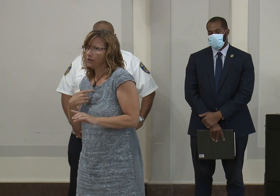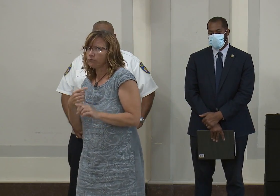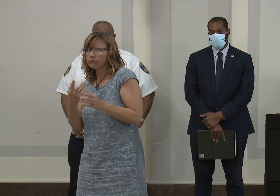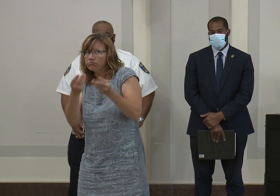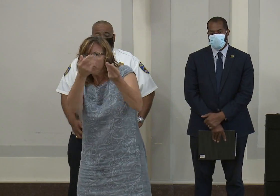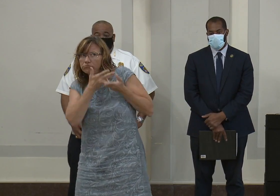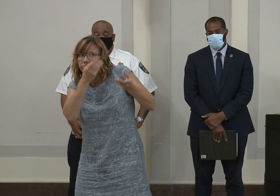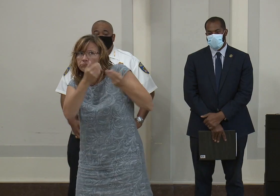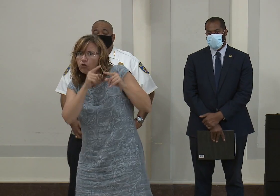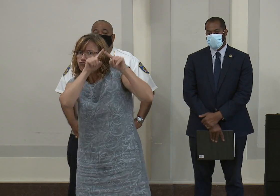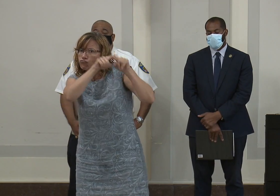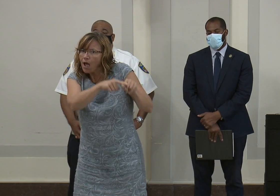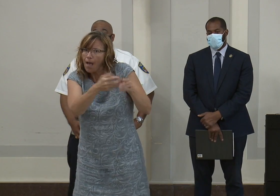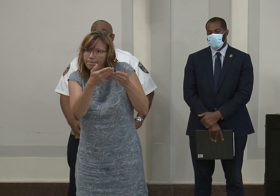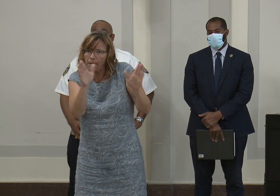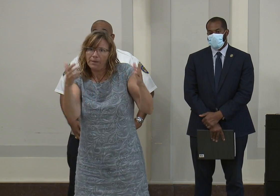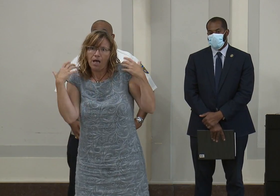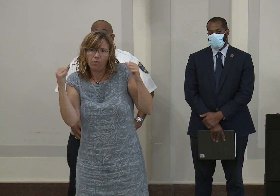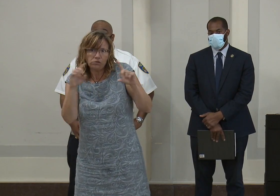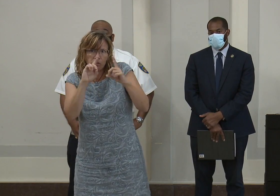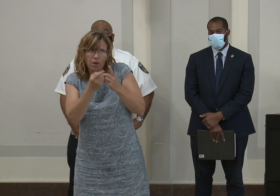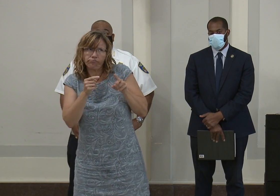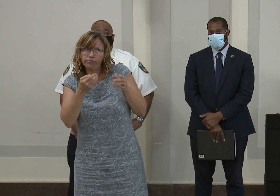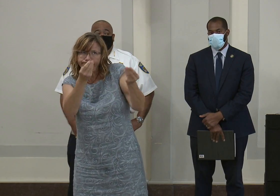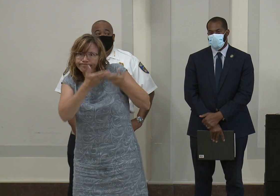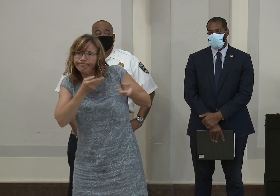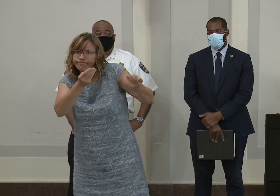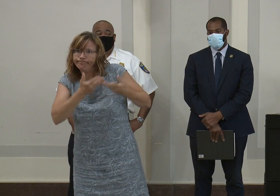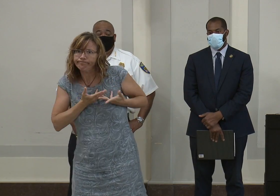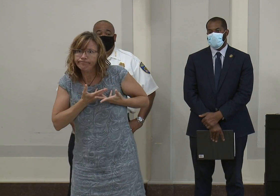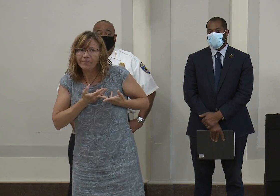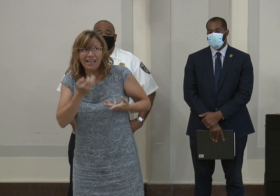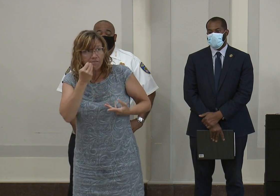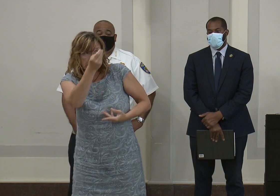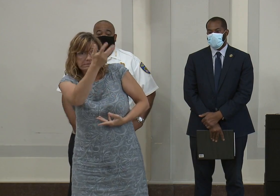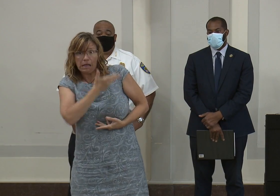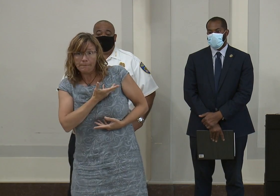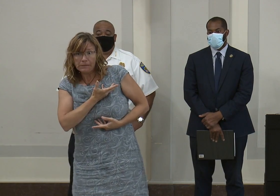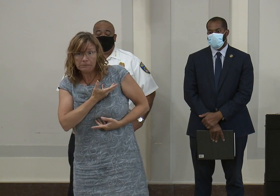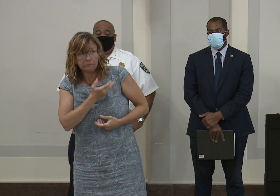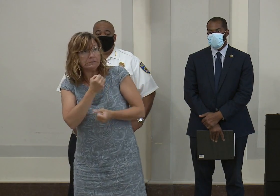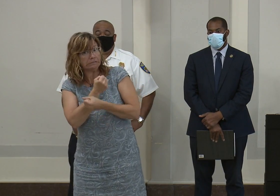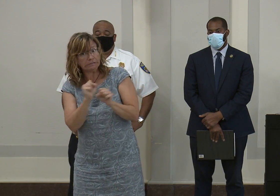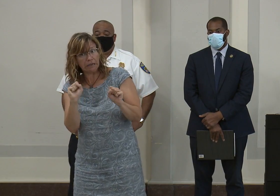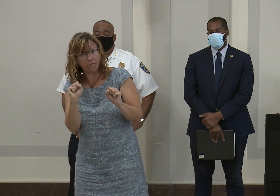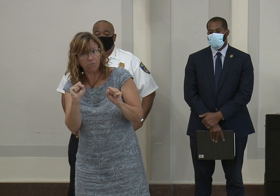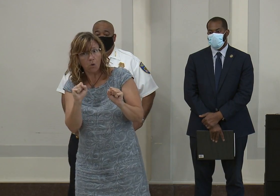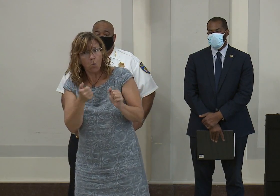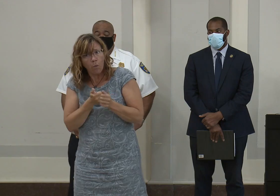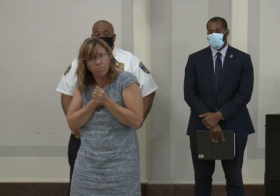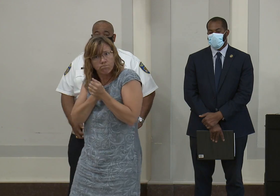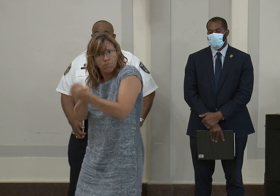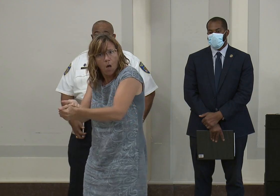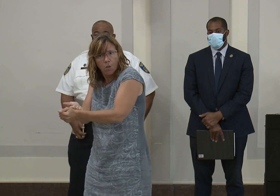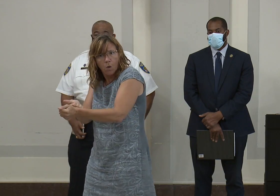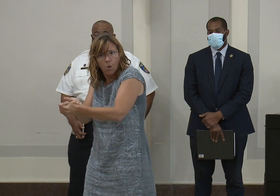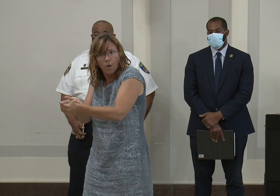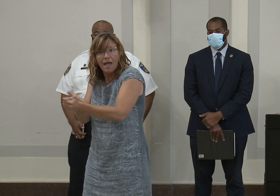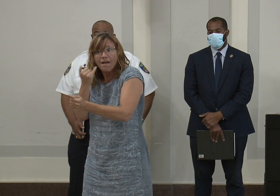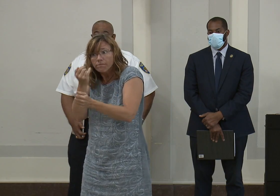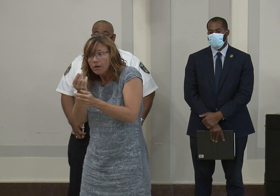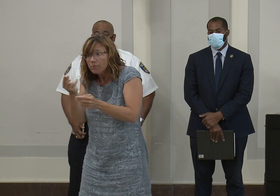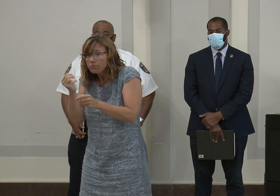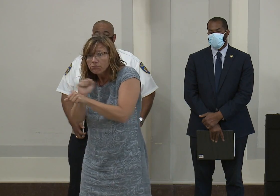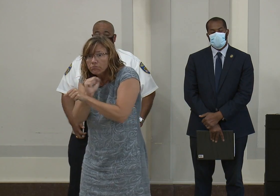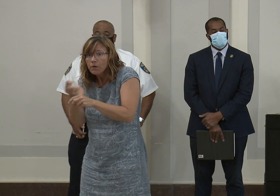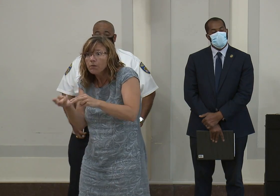how things are moving. And if we need to adjust, we will adjust quickly. We will not be afraid to do that because we're always going to put